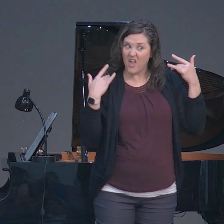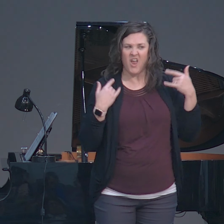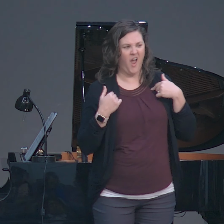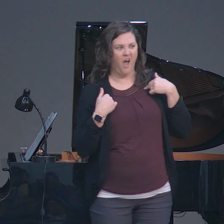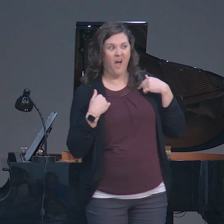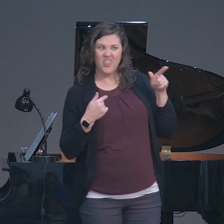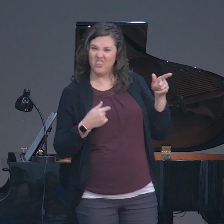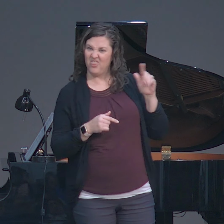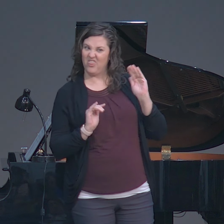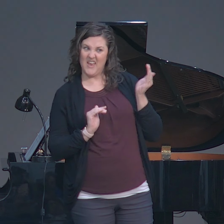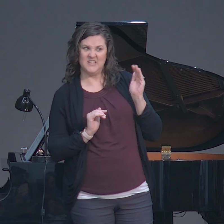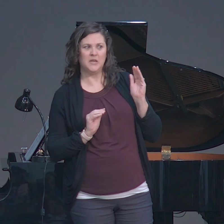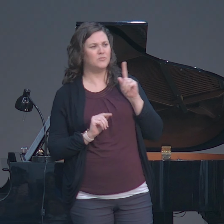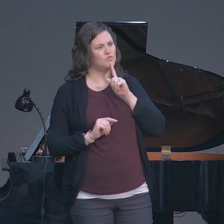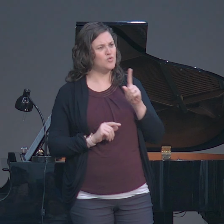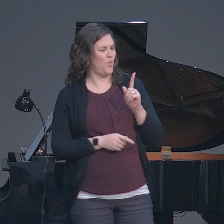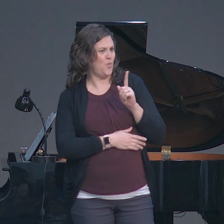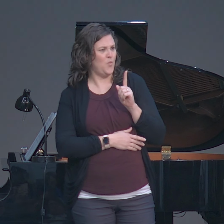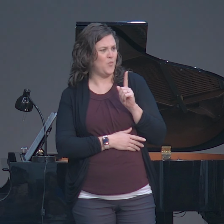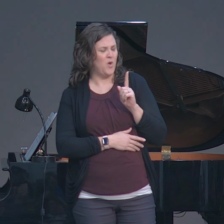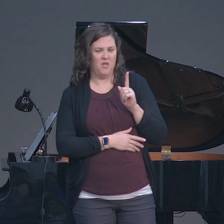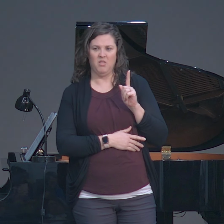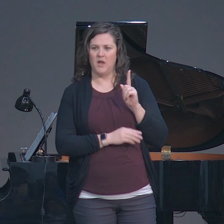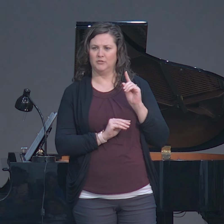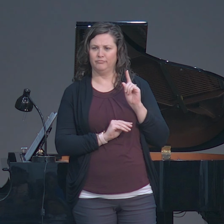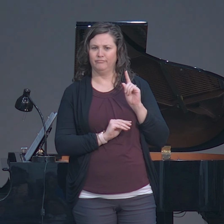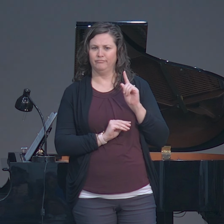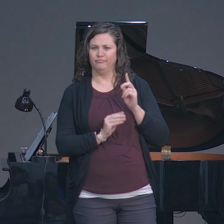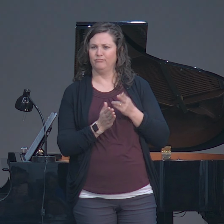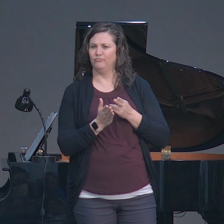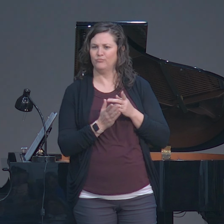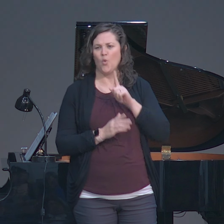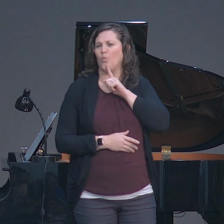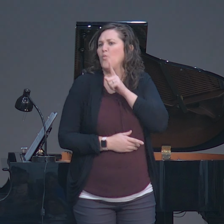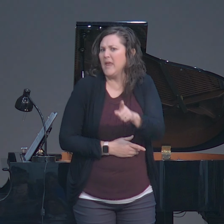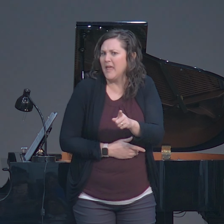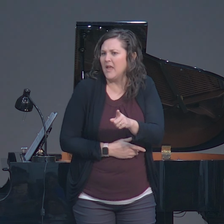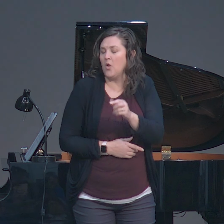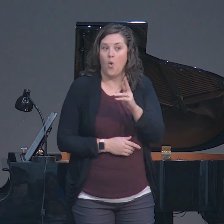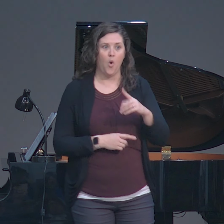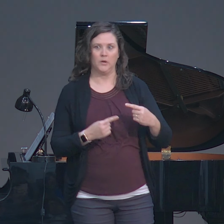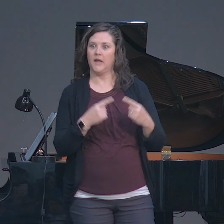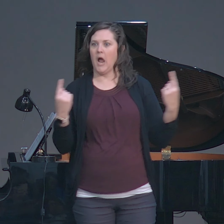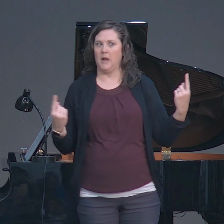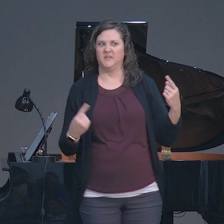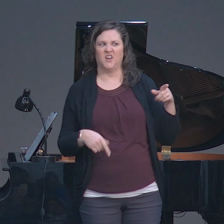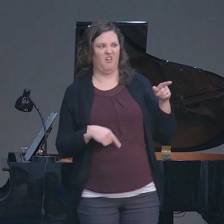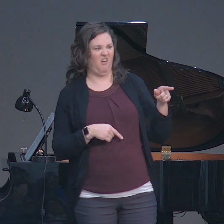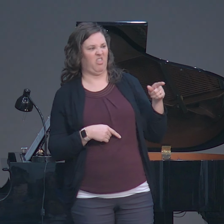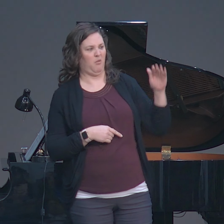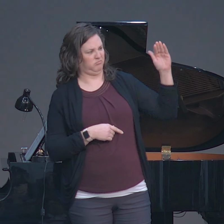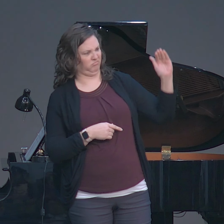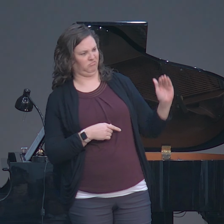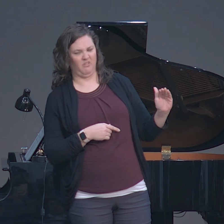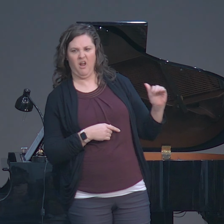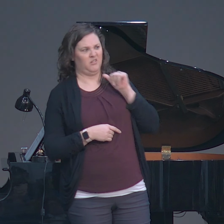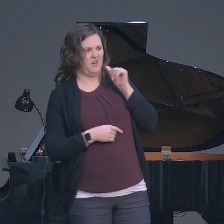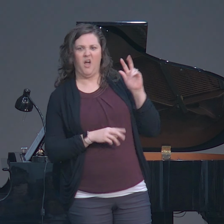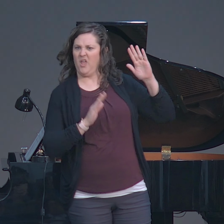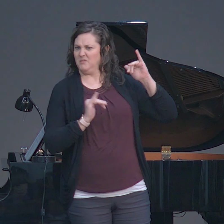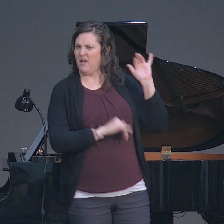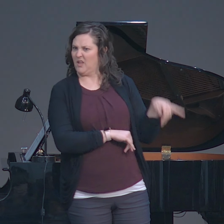so real. Or sometimes it's the opposite of that, right? They were much shorter than